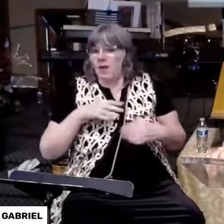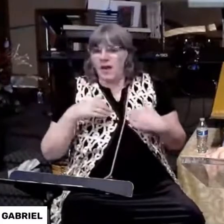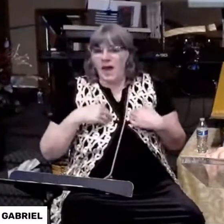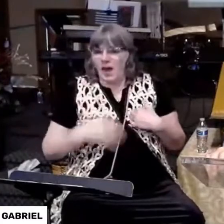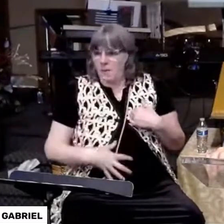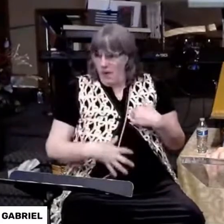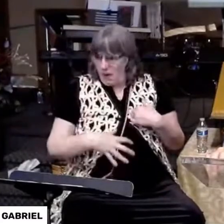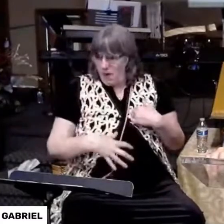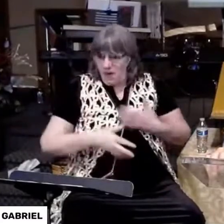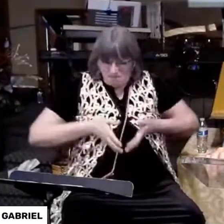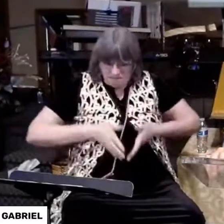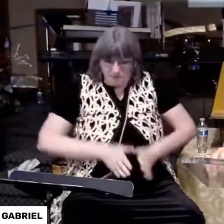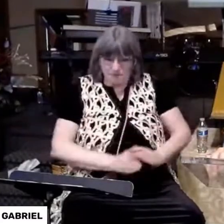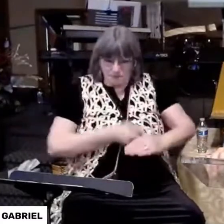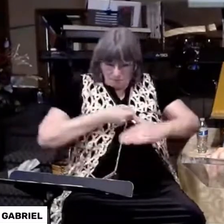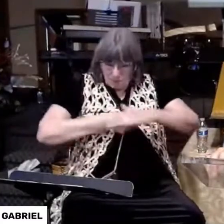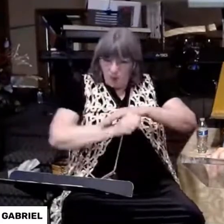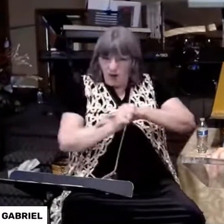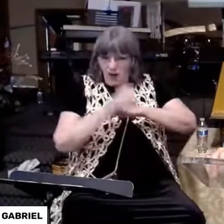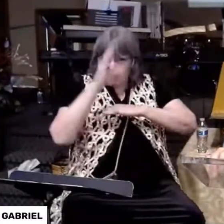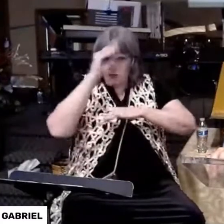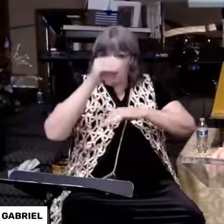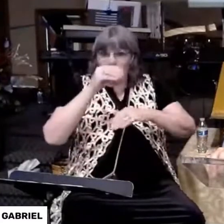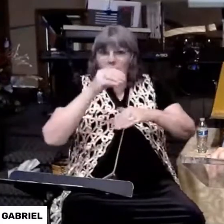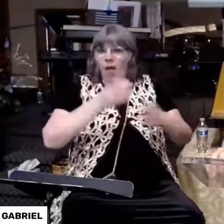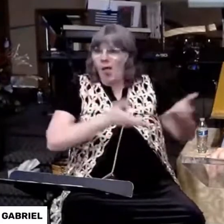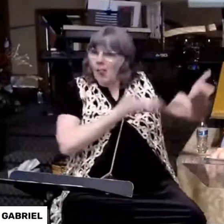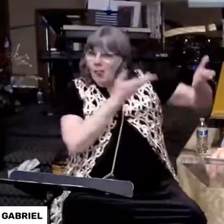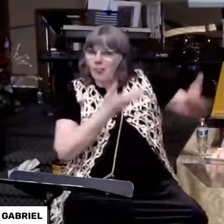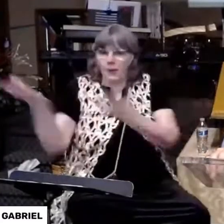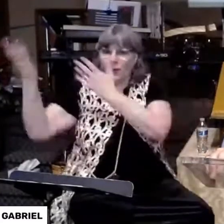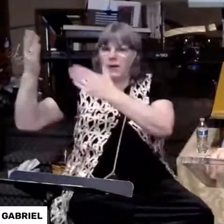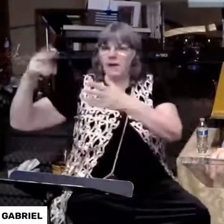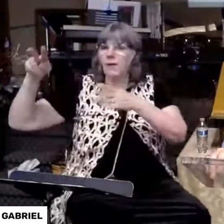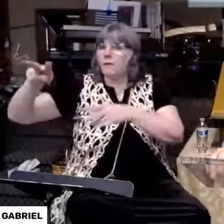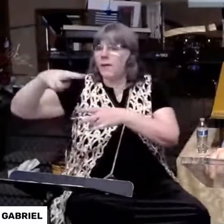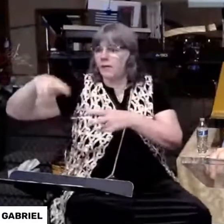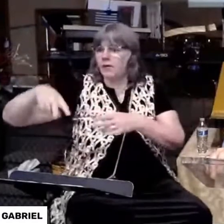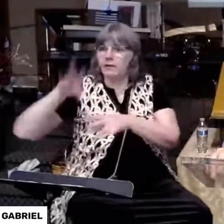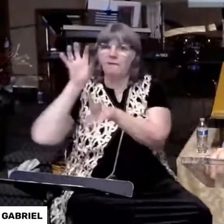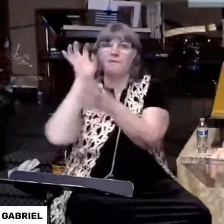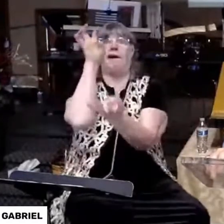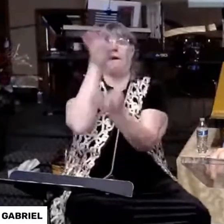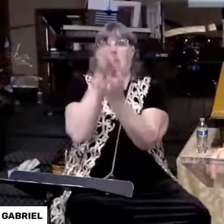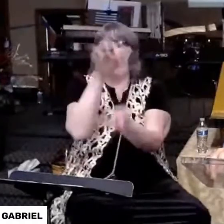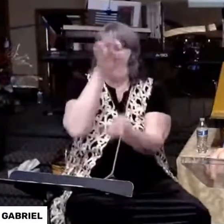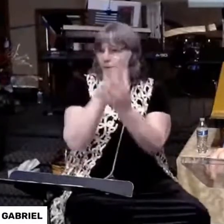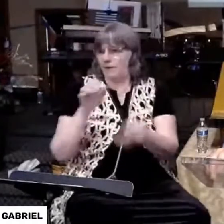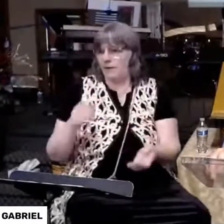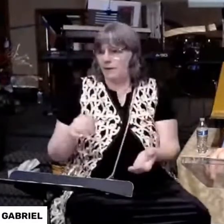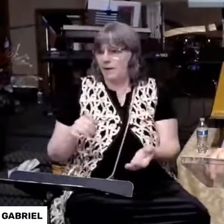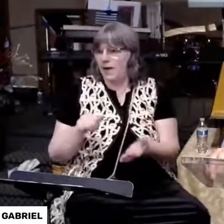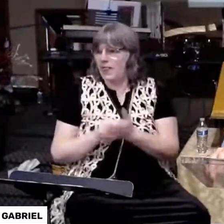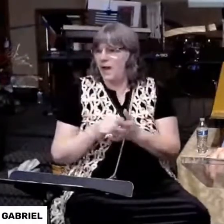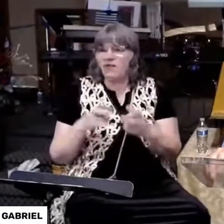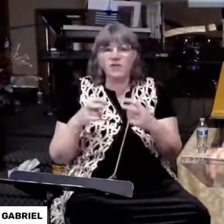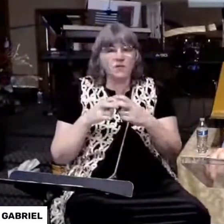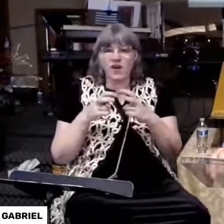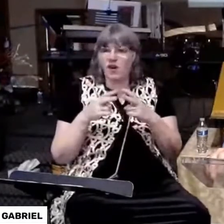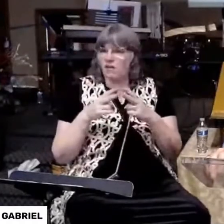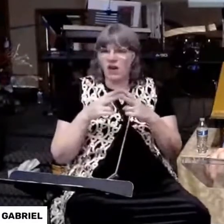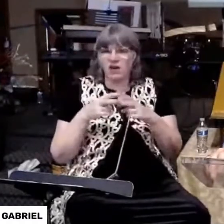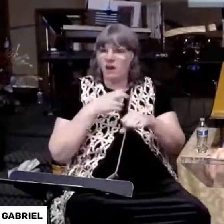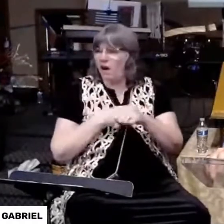They had lost their dignity as a people. They had lost most of their knowledge concerning the God